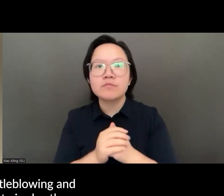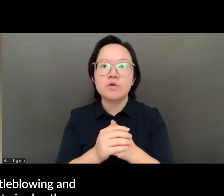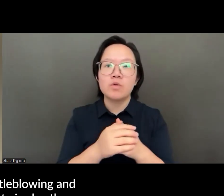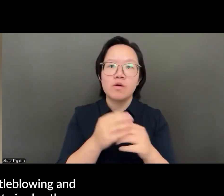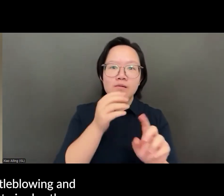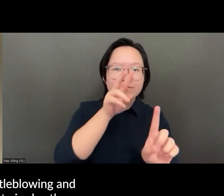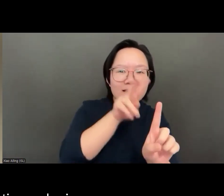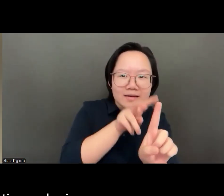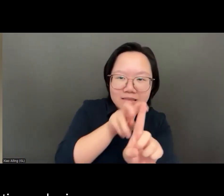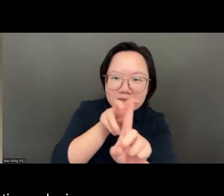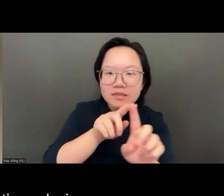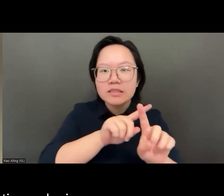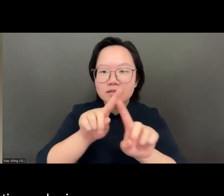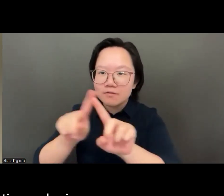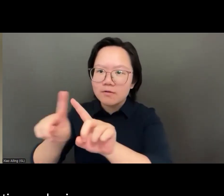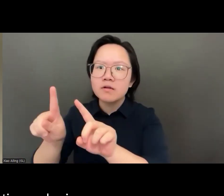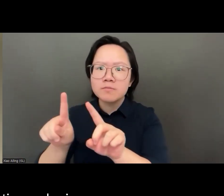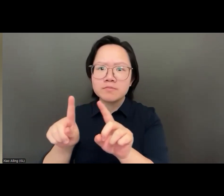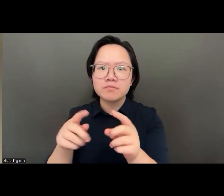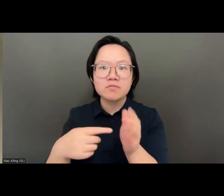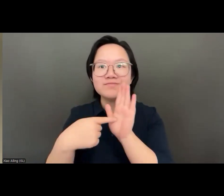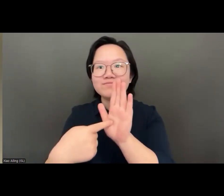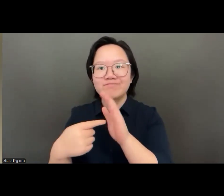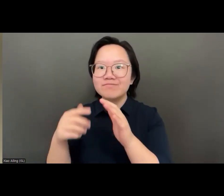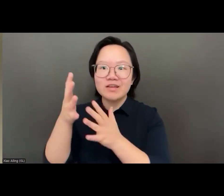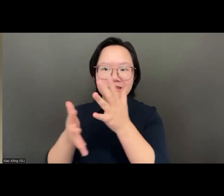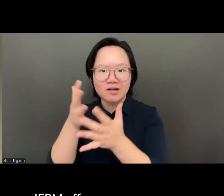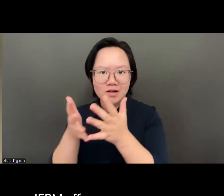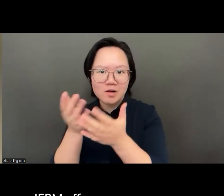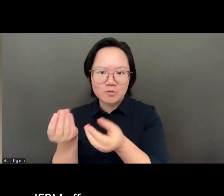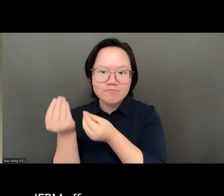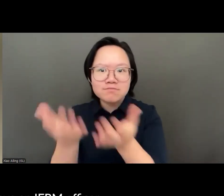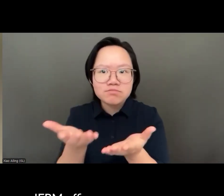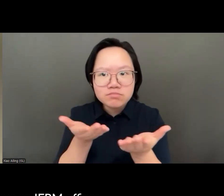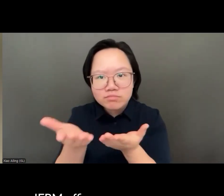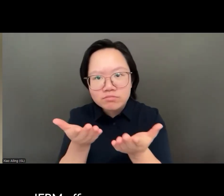there. In terms of proactive mechanisms, so